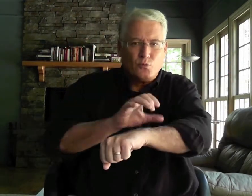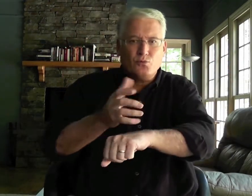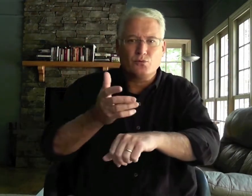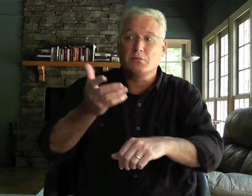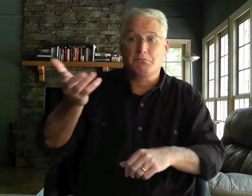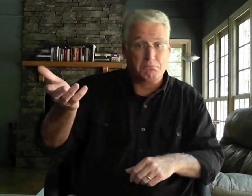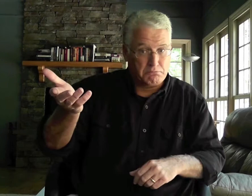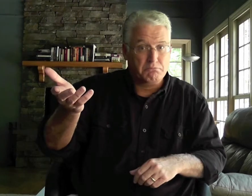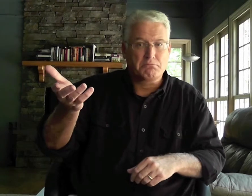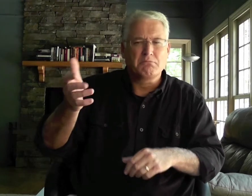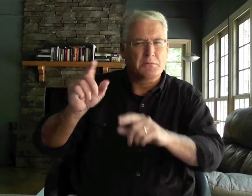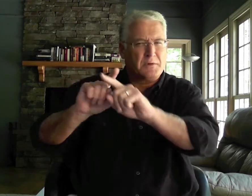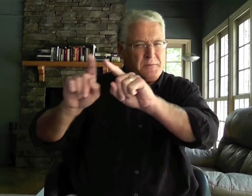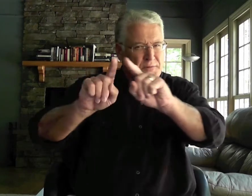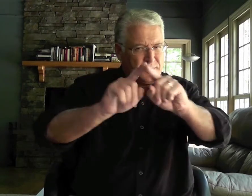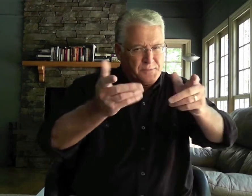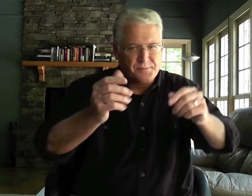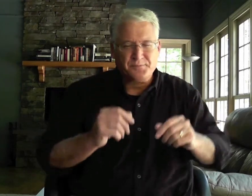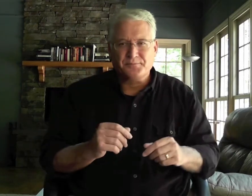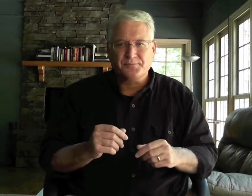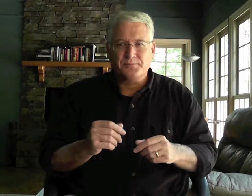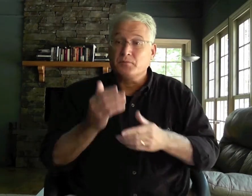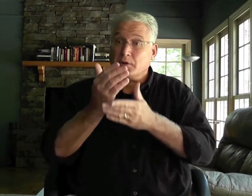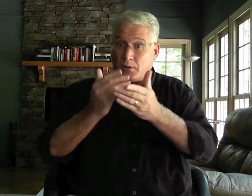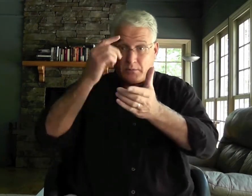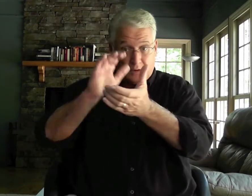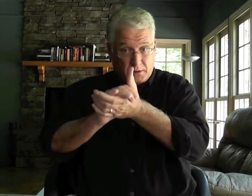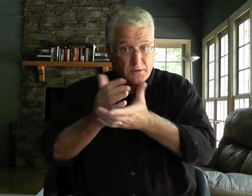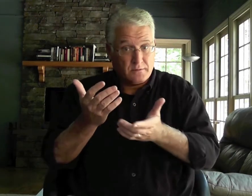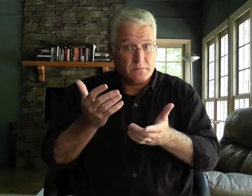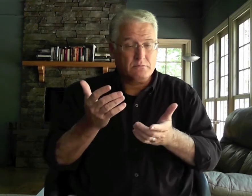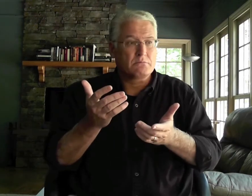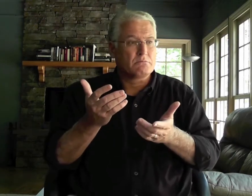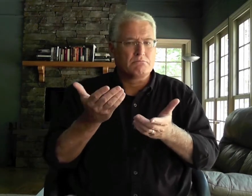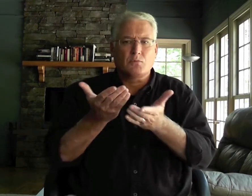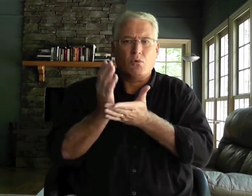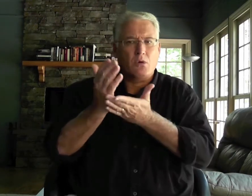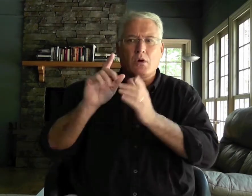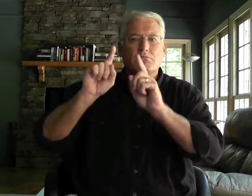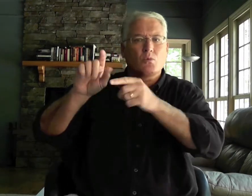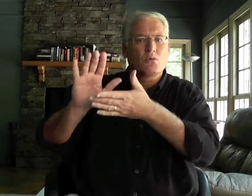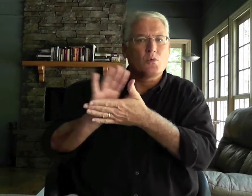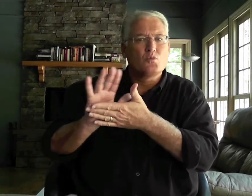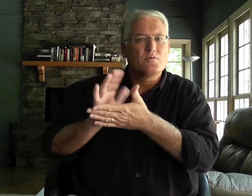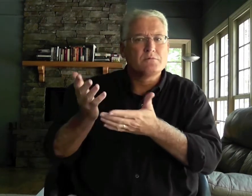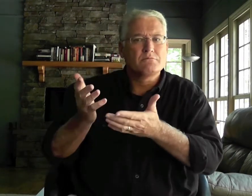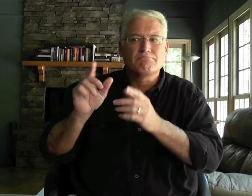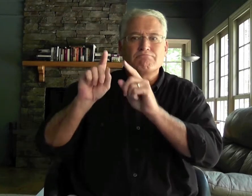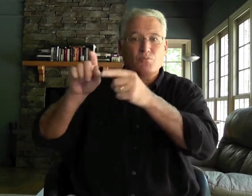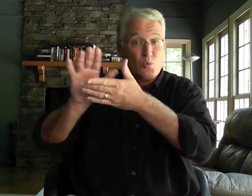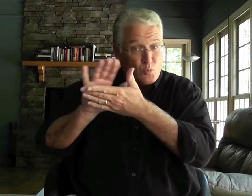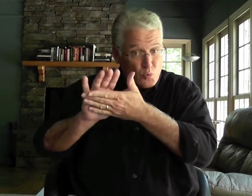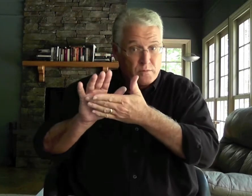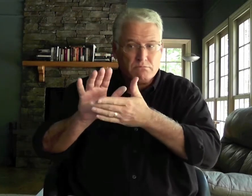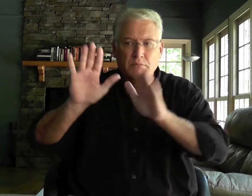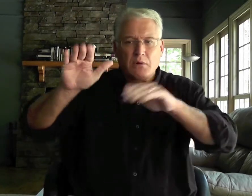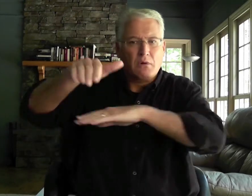He won't even touch the computer on that day. So there's different opinions. Some people say you don't go to